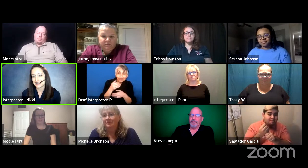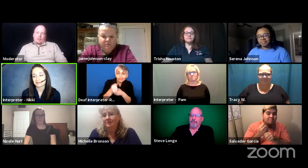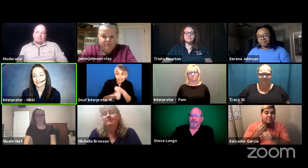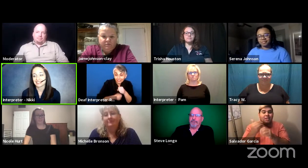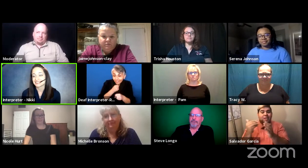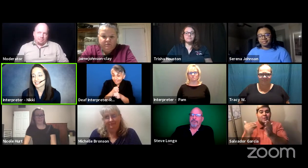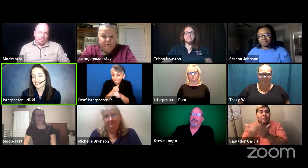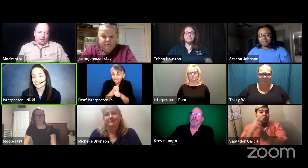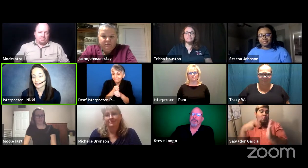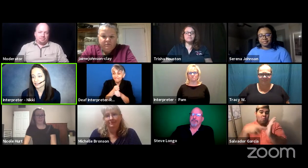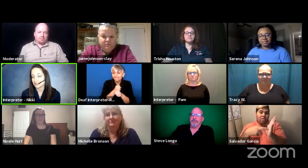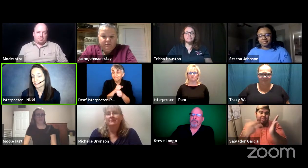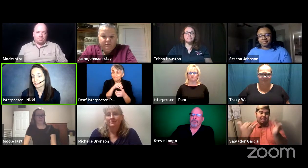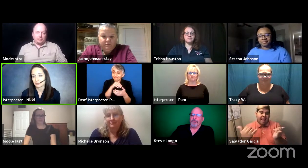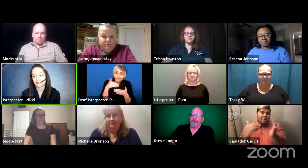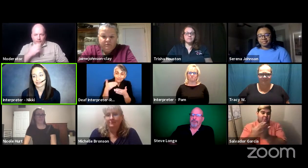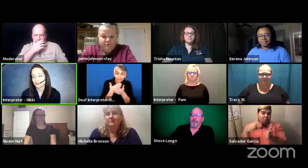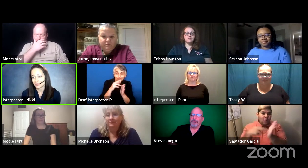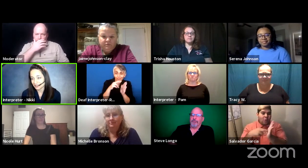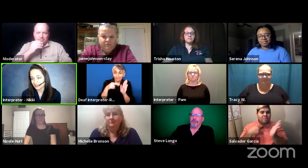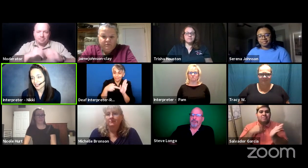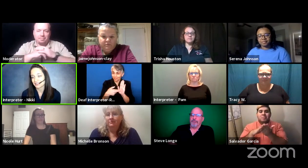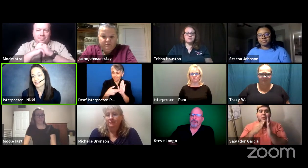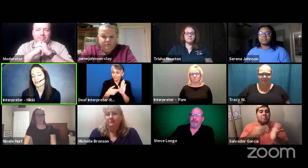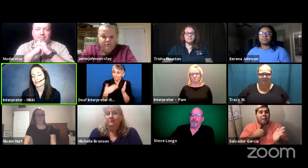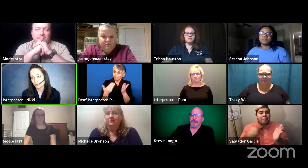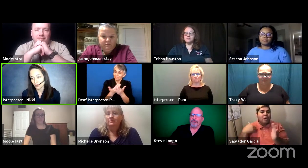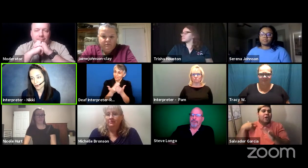am excitedly looking forward to the new year and this new role.